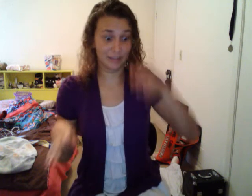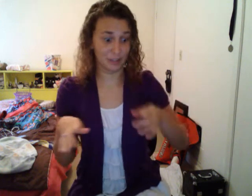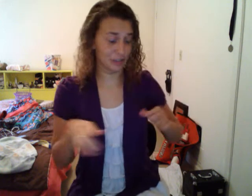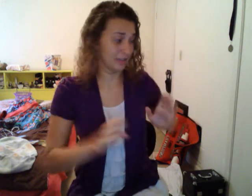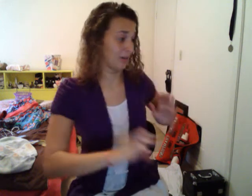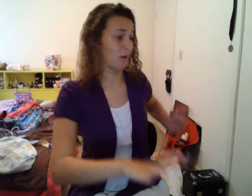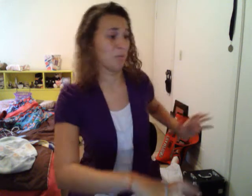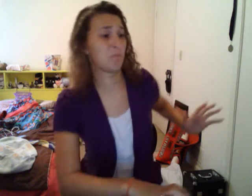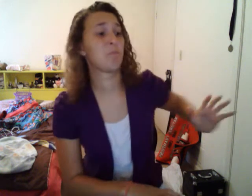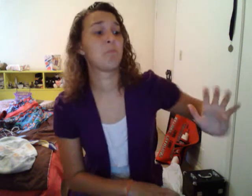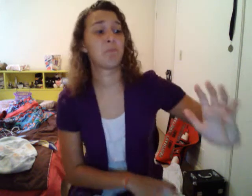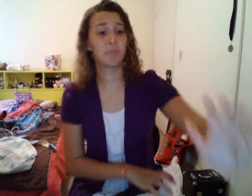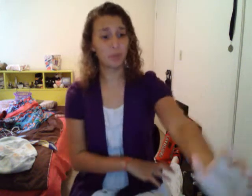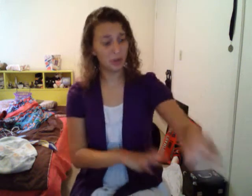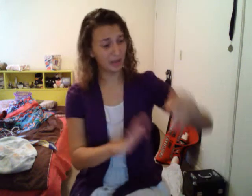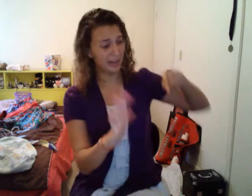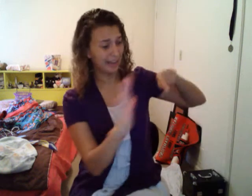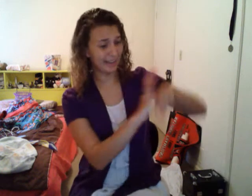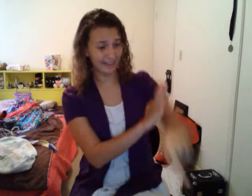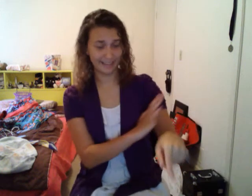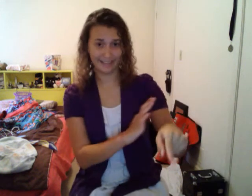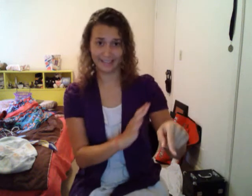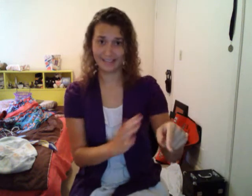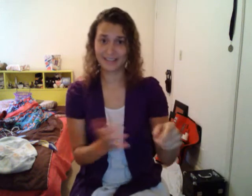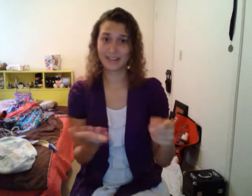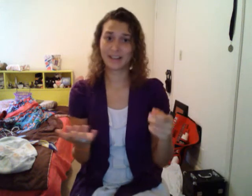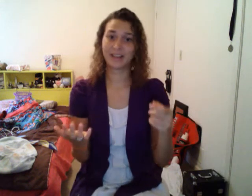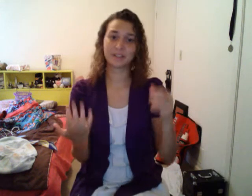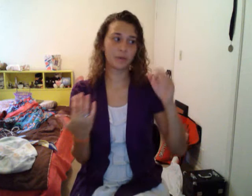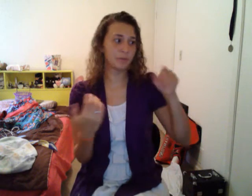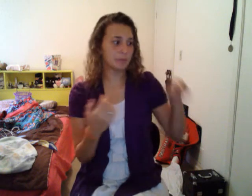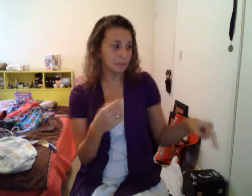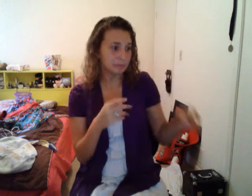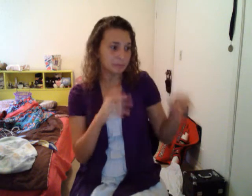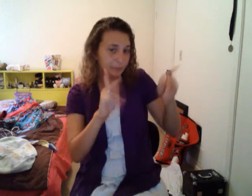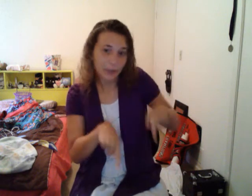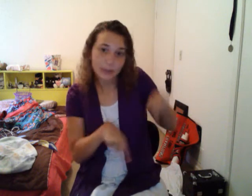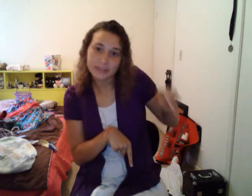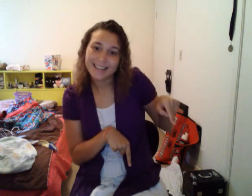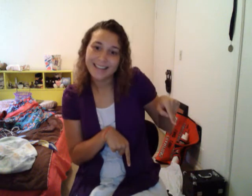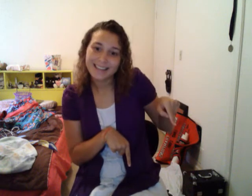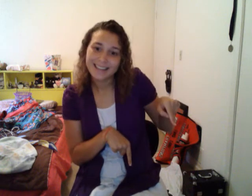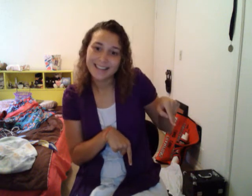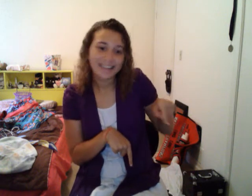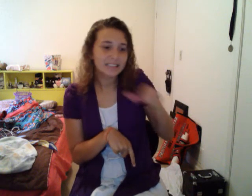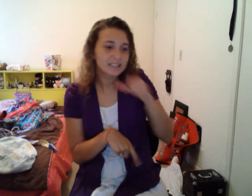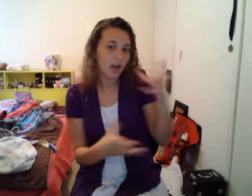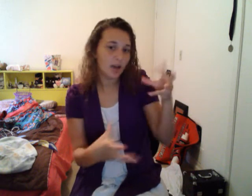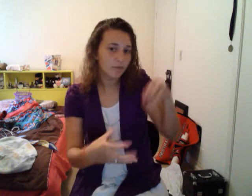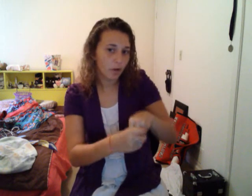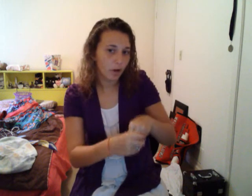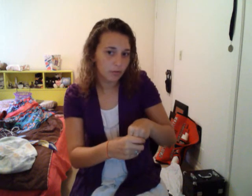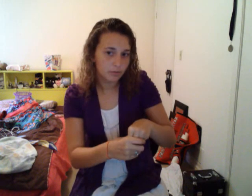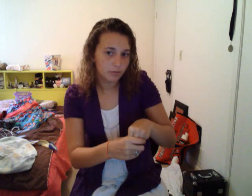which I guess that person himself would otherwise not have been involved in this situation at all. And so